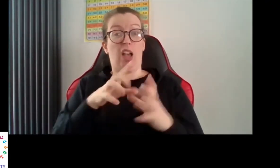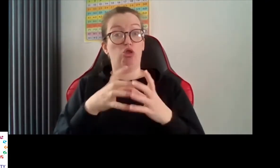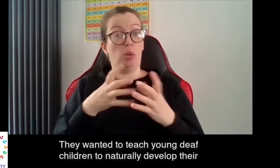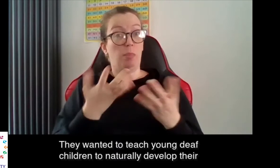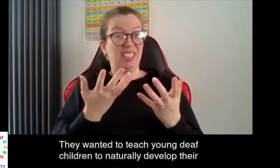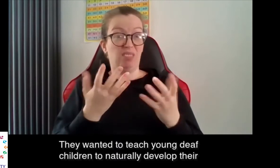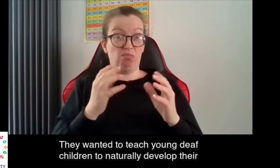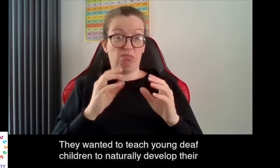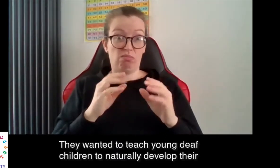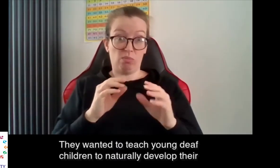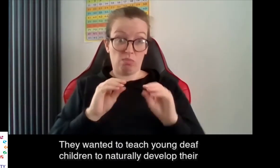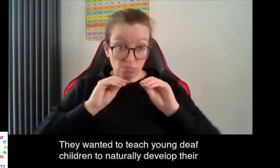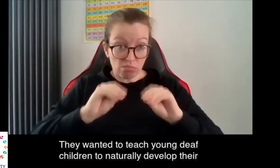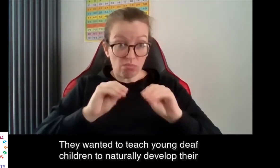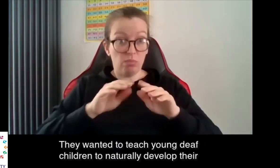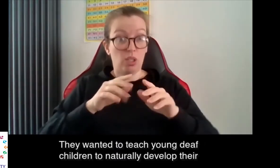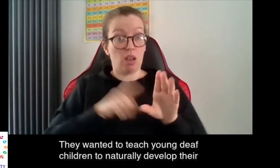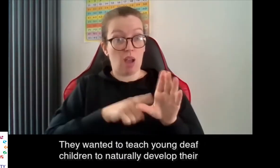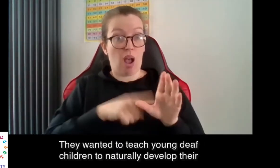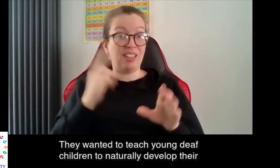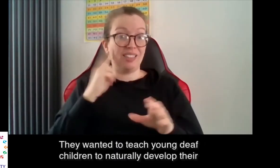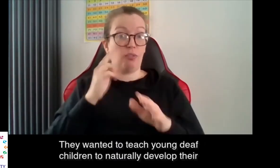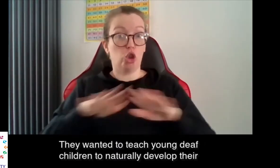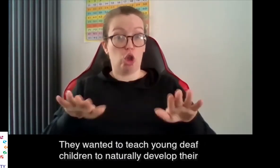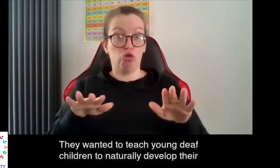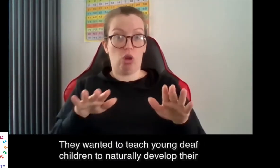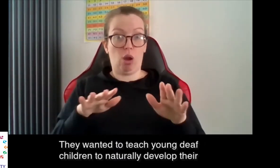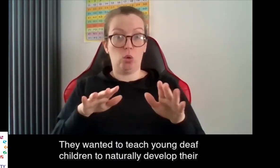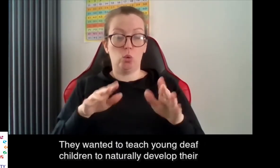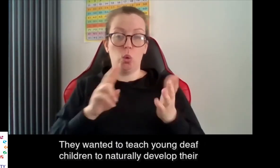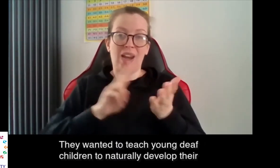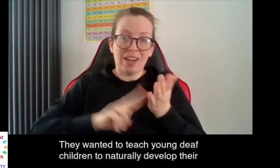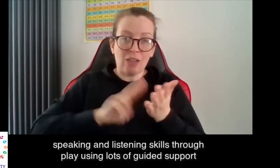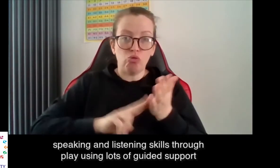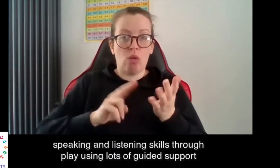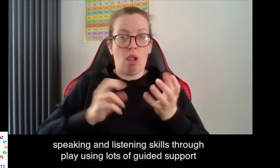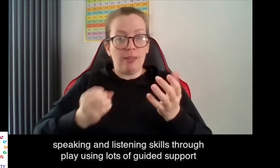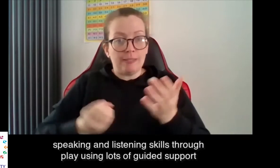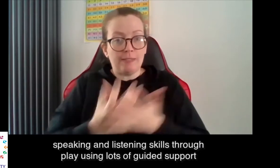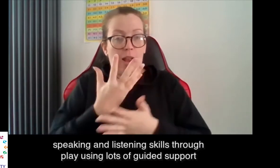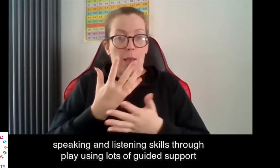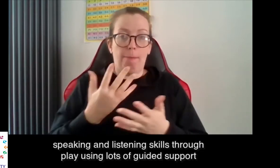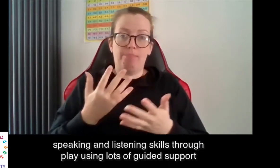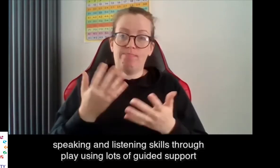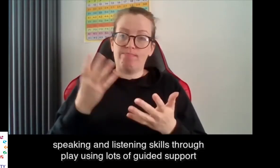They wanted to teach young, deaf children to naturally develop their speaking and listening skills through